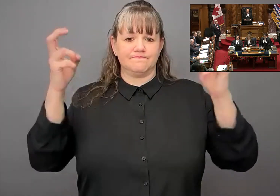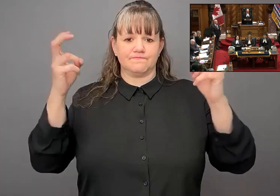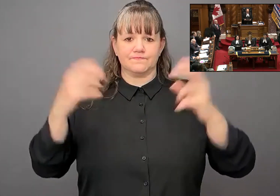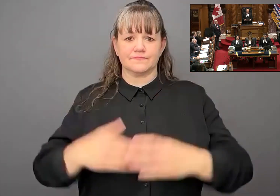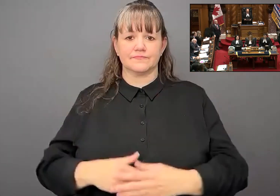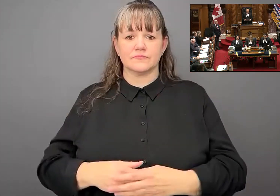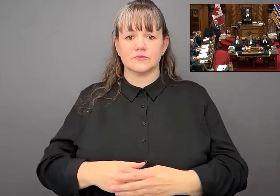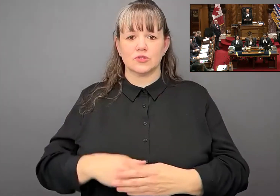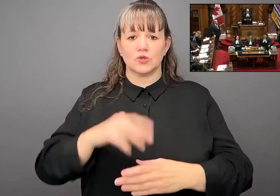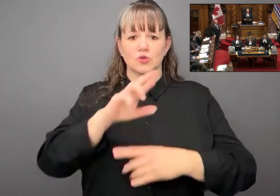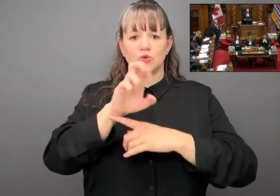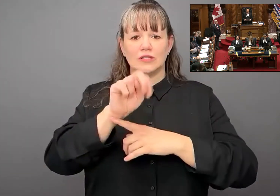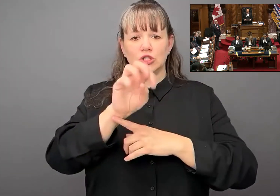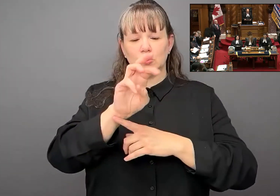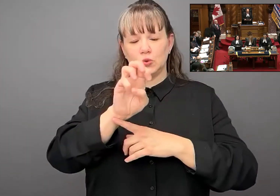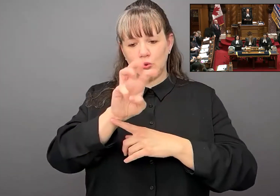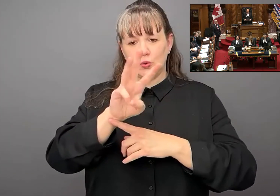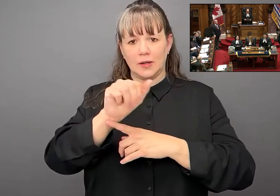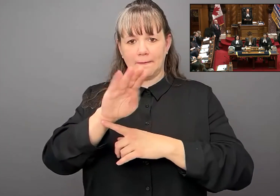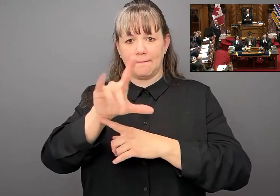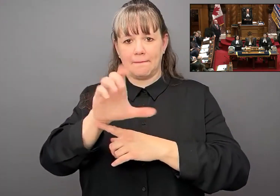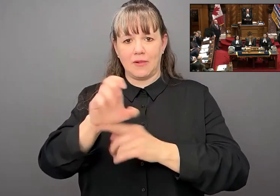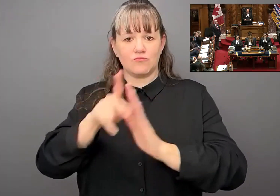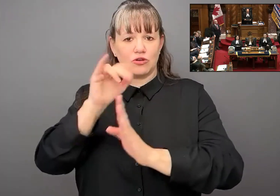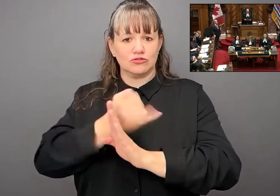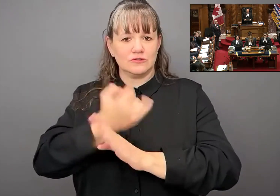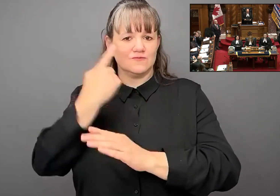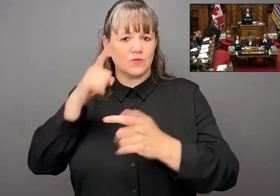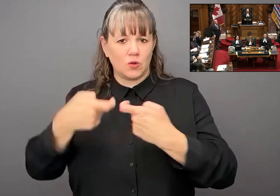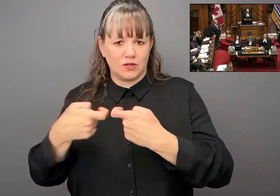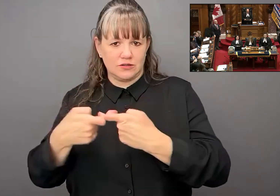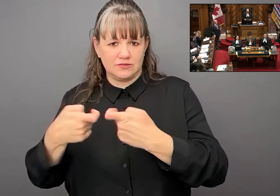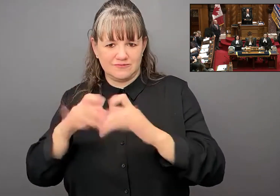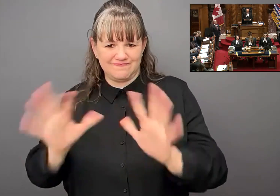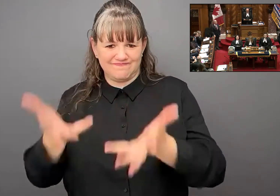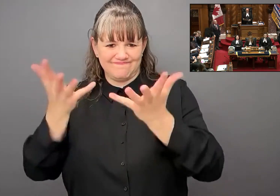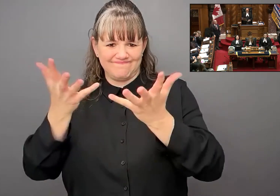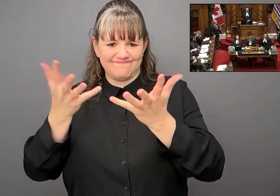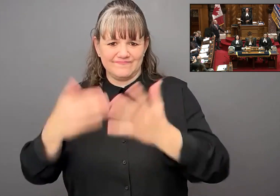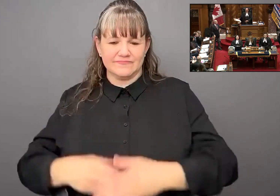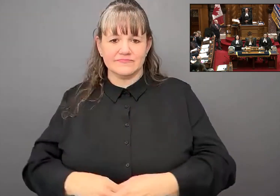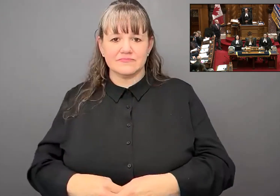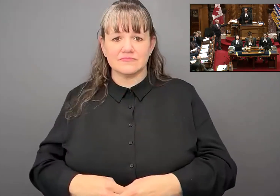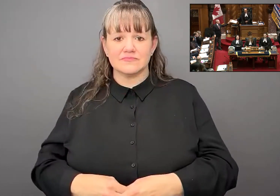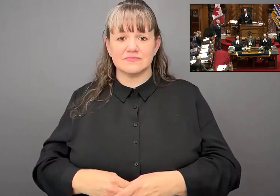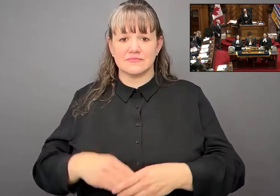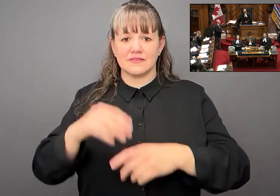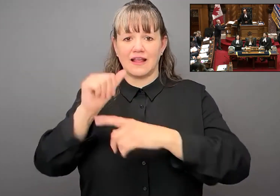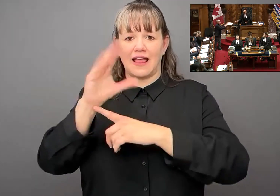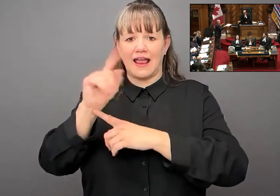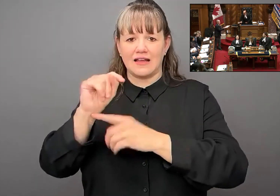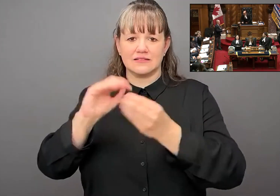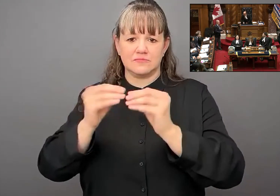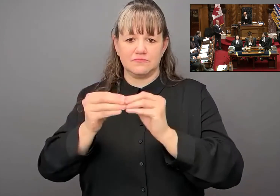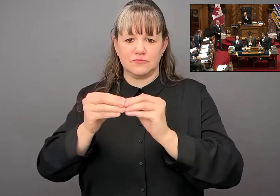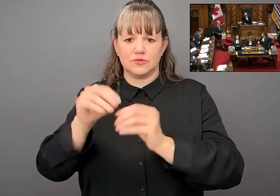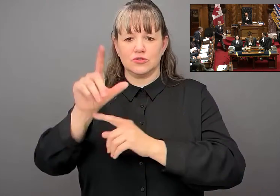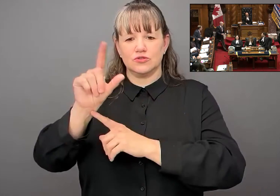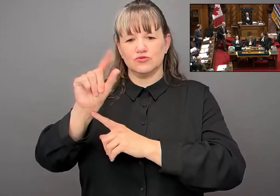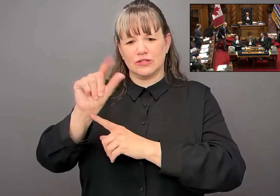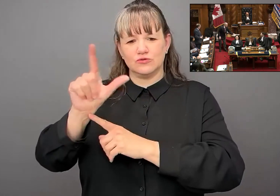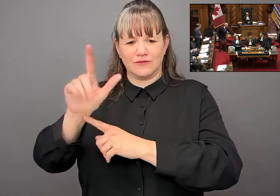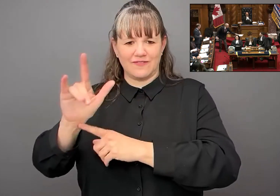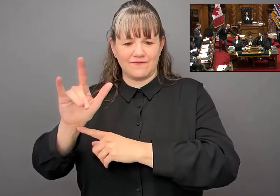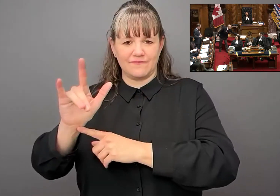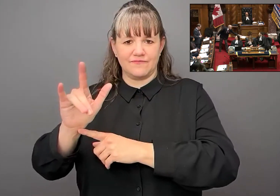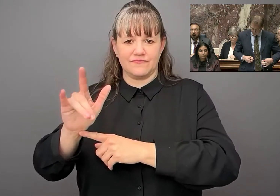Projects Streamlined Permitting Act 2025, and recommend the same to the Legislative Assembly. Minister.